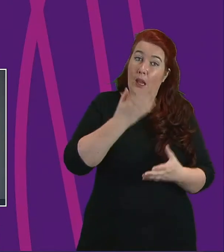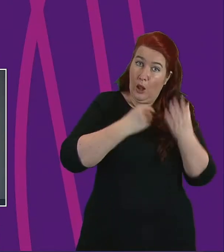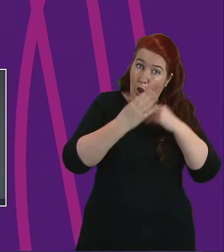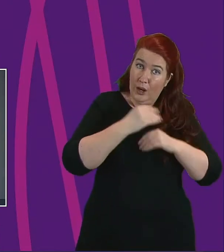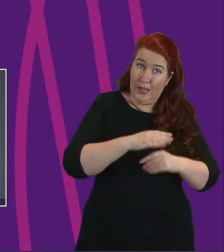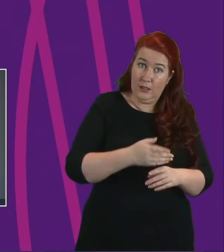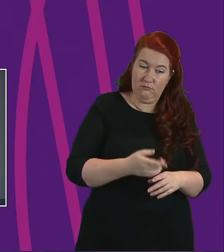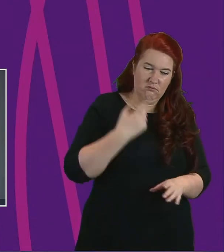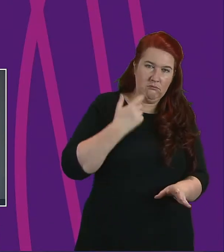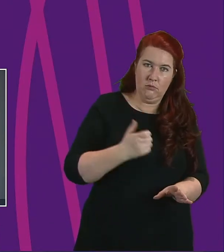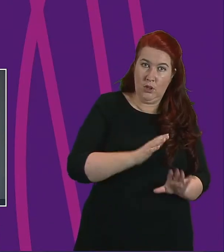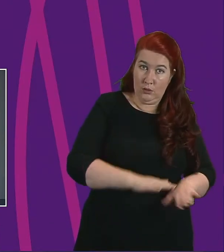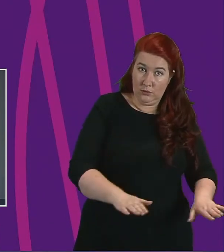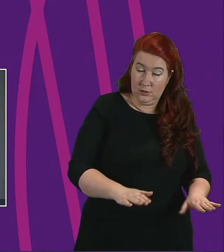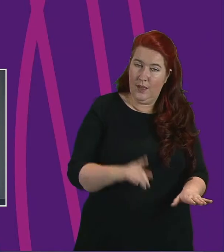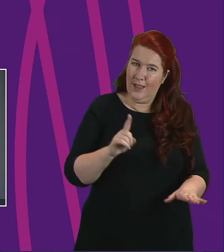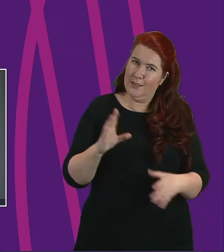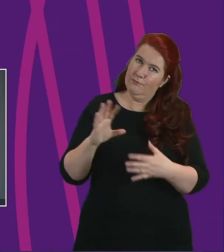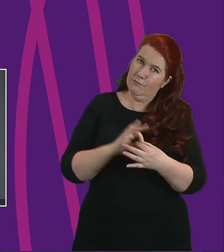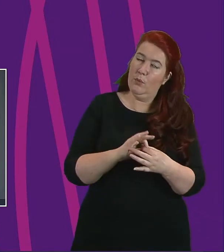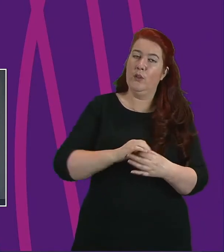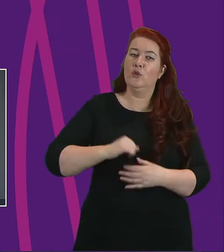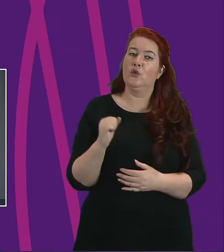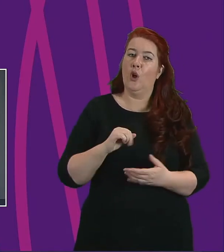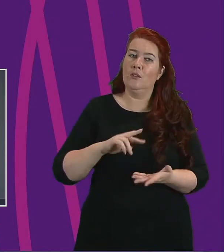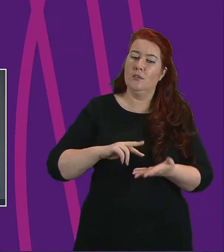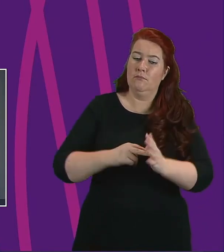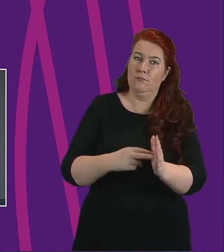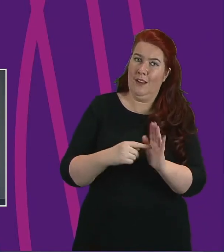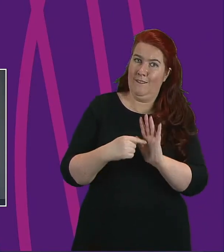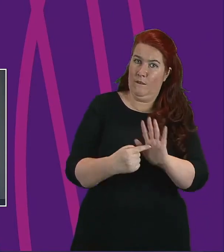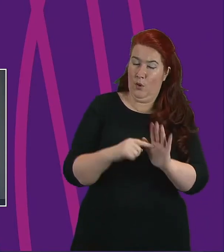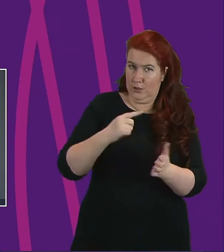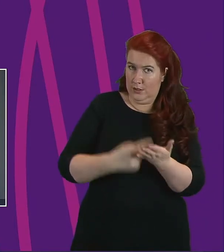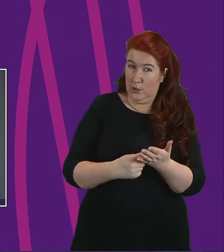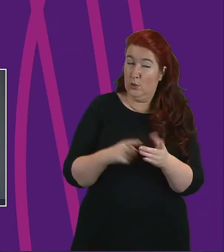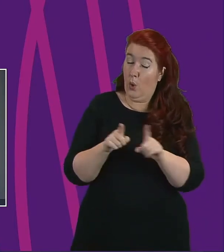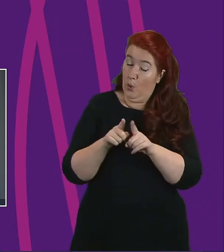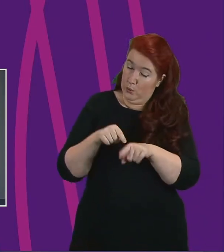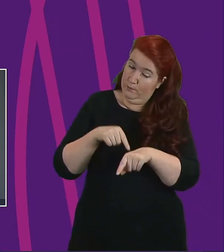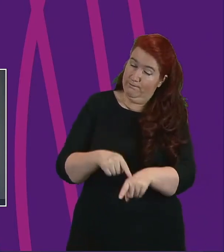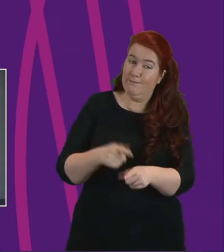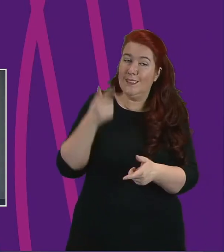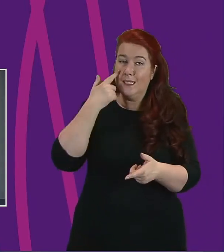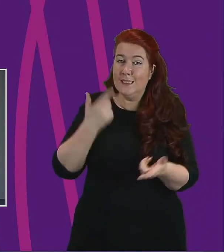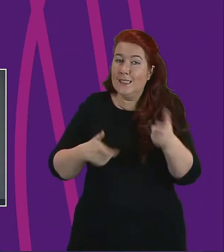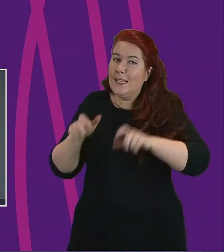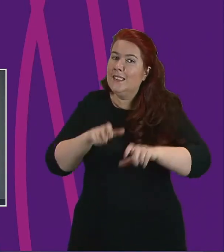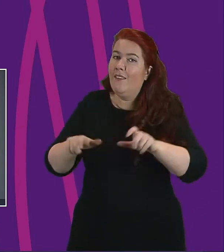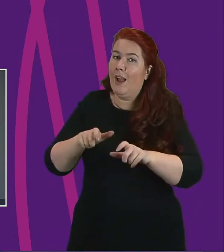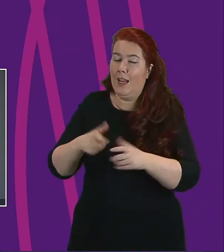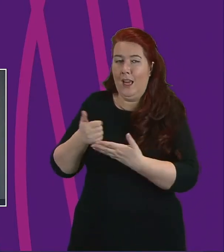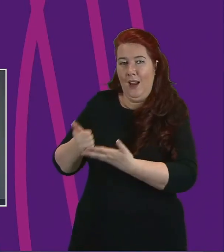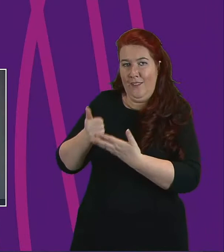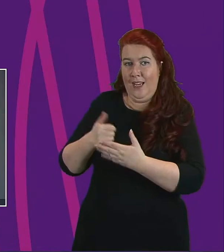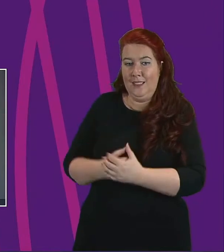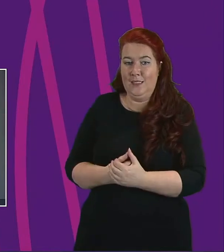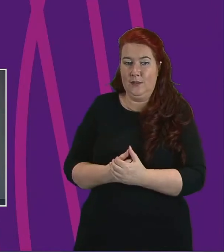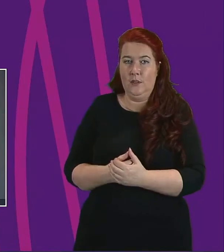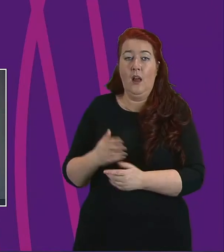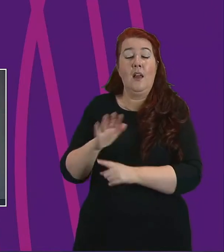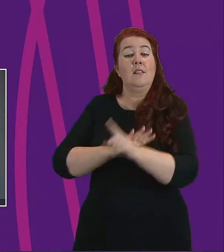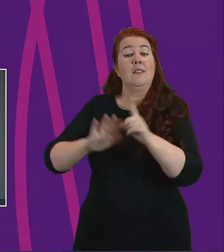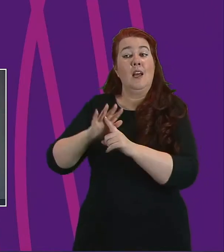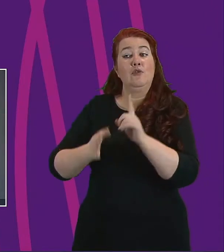consistent with Scotland's framework for decision-making and the latest scientific advice. We will continue to be guided by the National Improvement